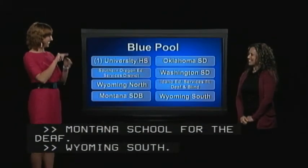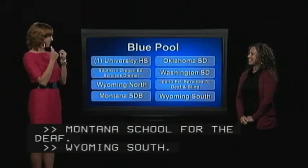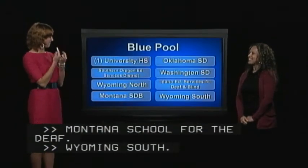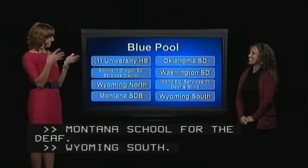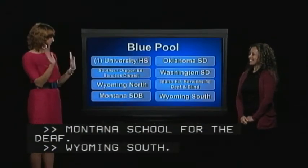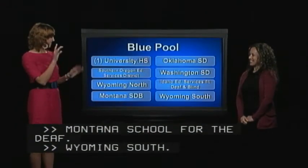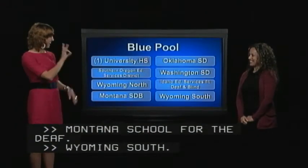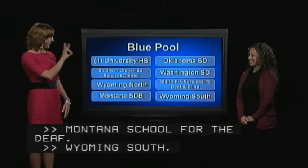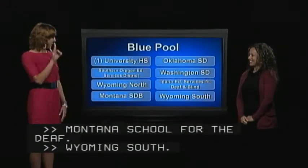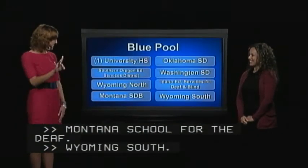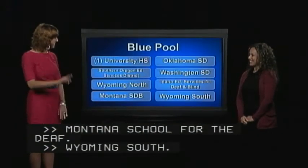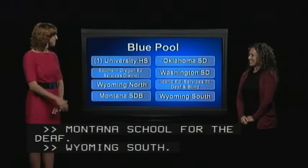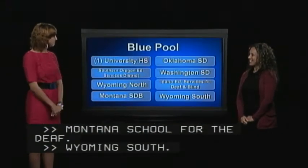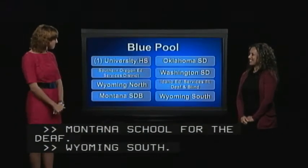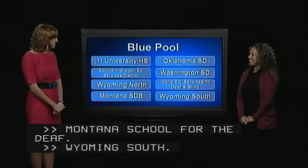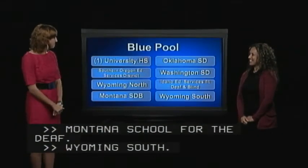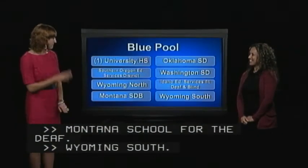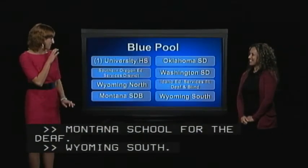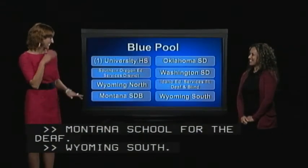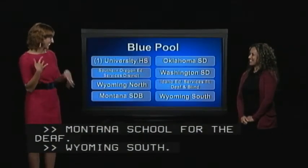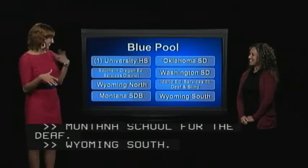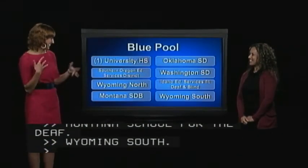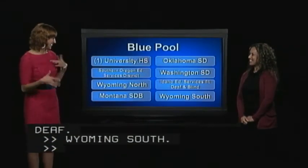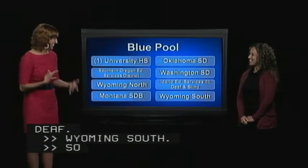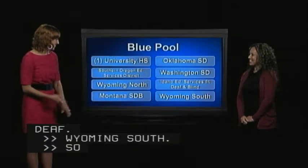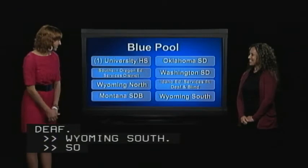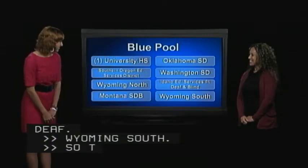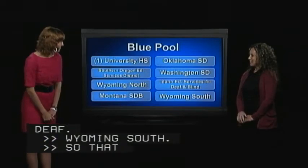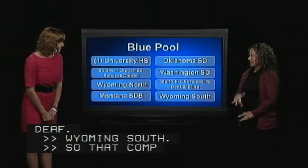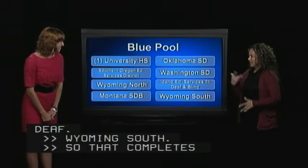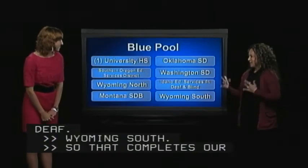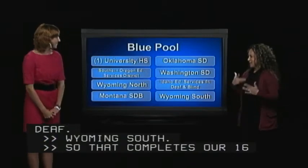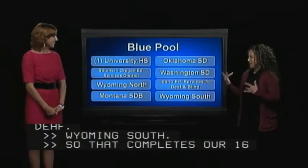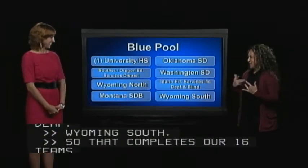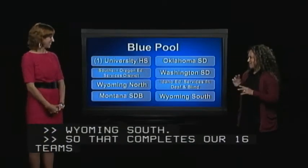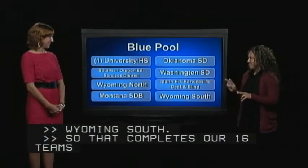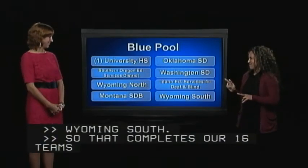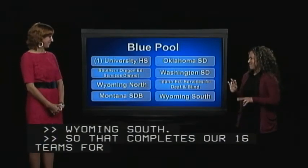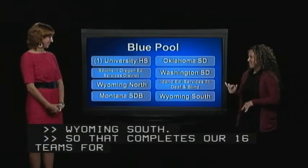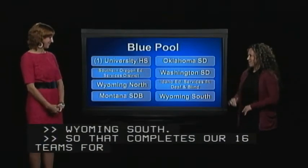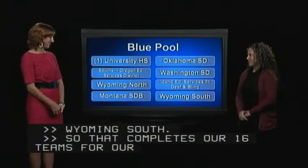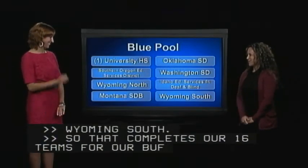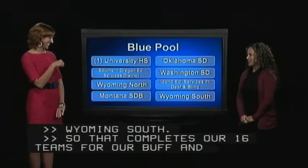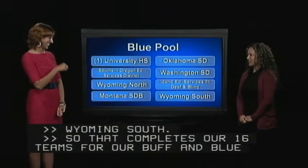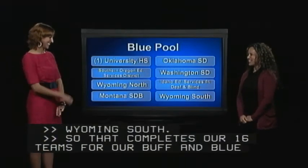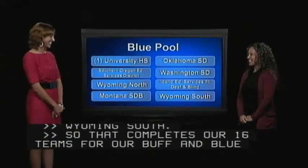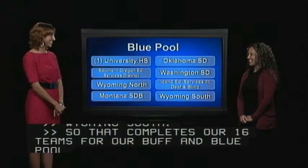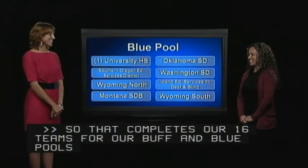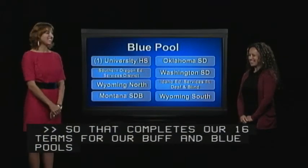So that completes our 16 teams for our buff and blue pools in this region. Very exciting. I'm excited too.